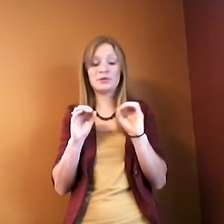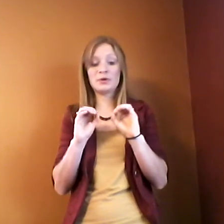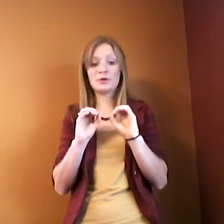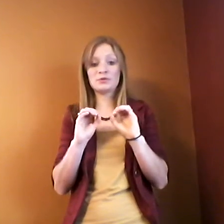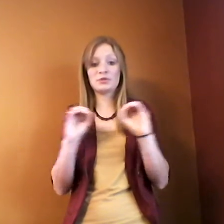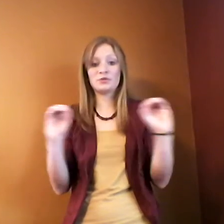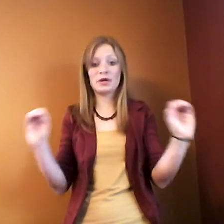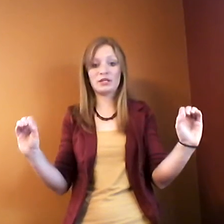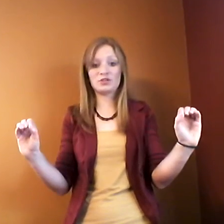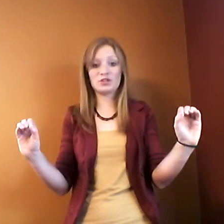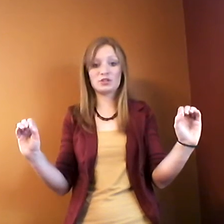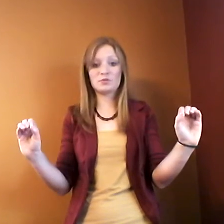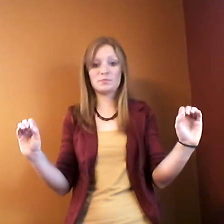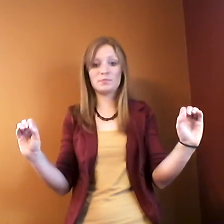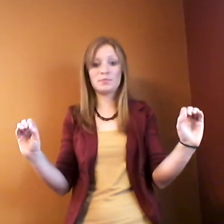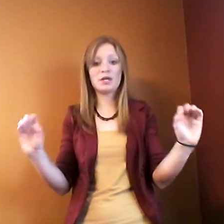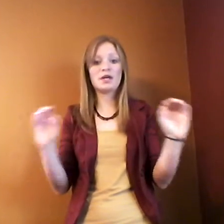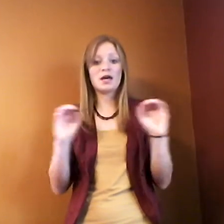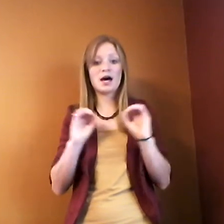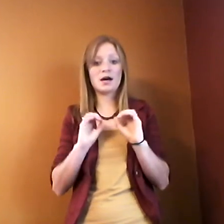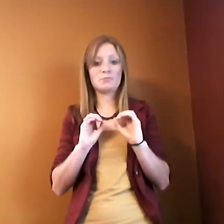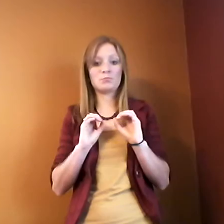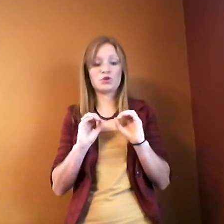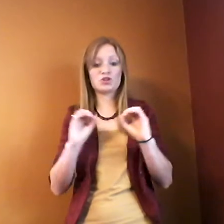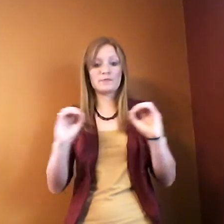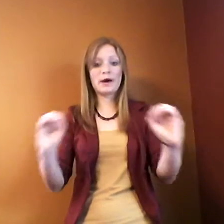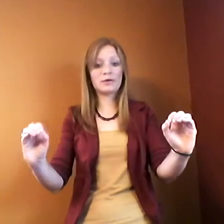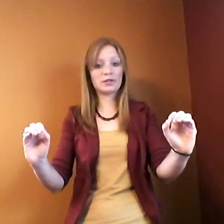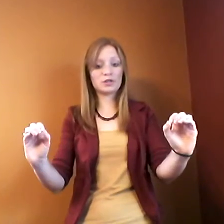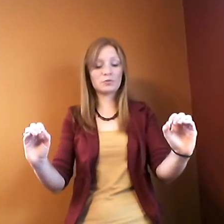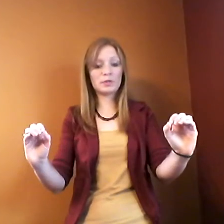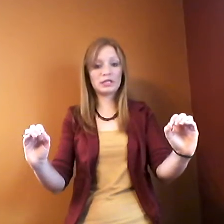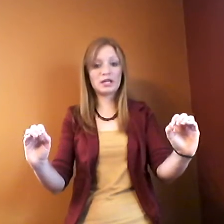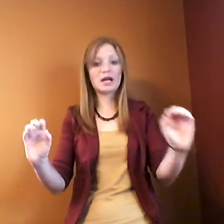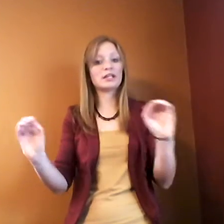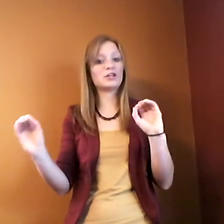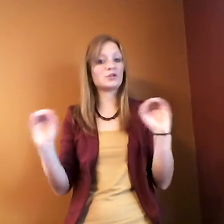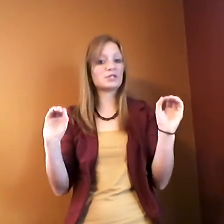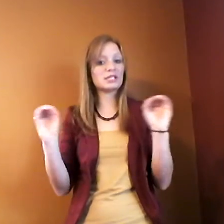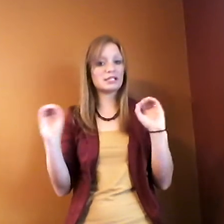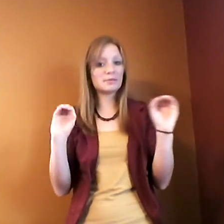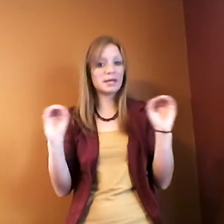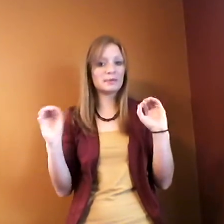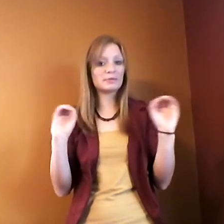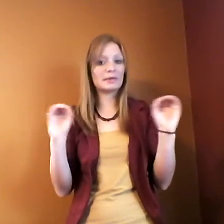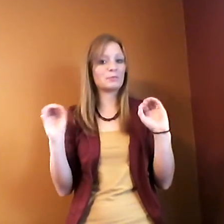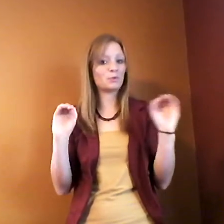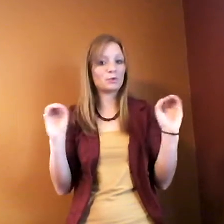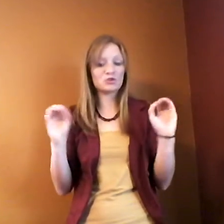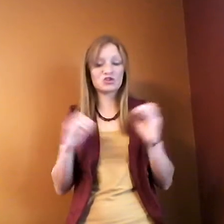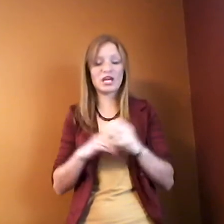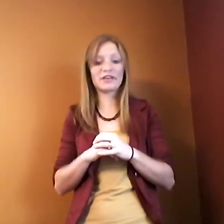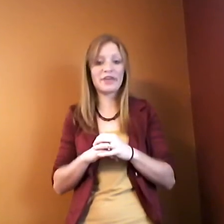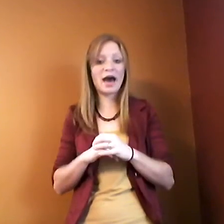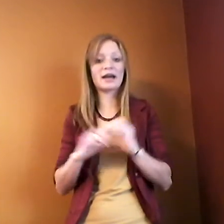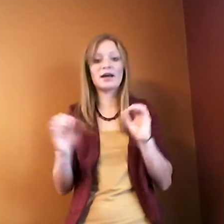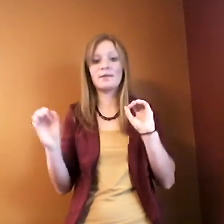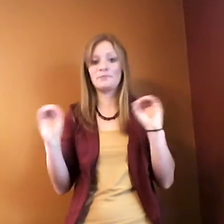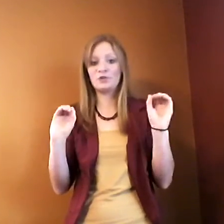zeros, and you kind of just push them out a little bit, none. And you'll see sometimes people will shake that for like